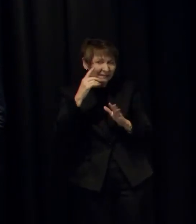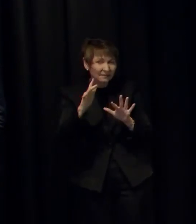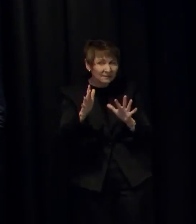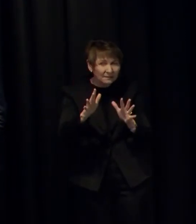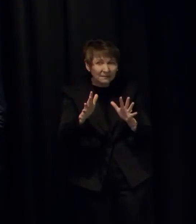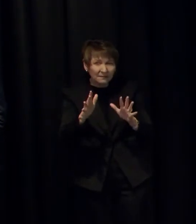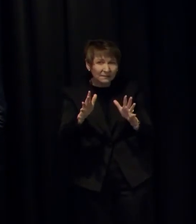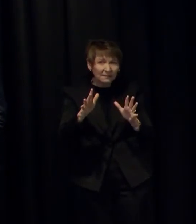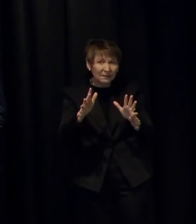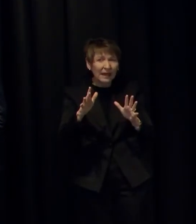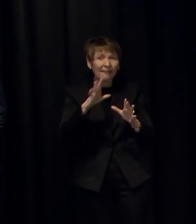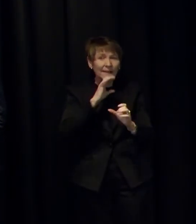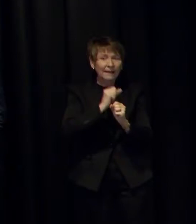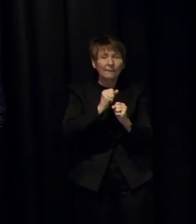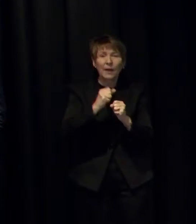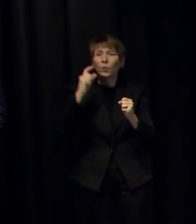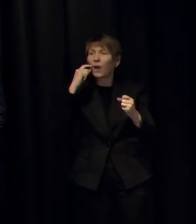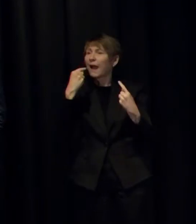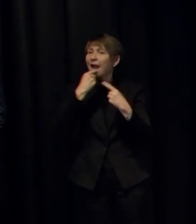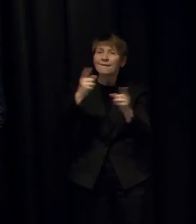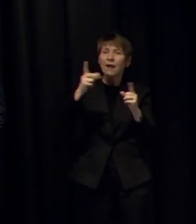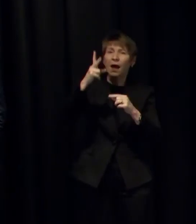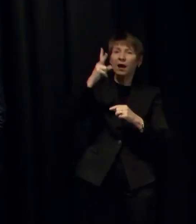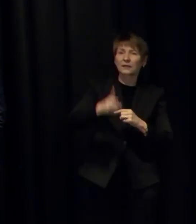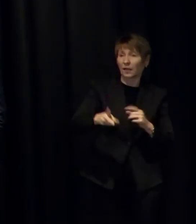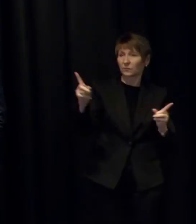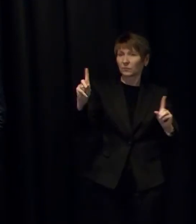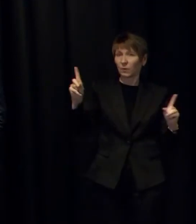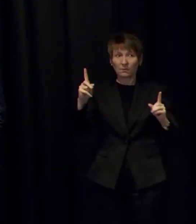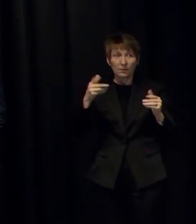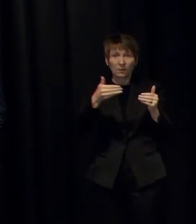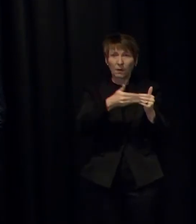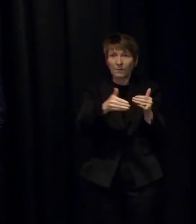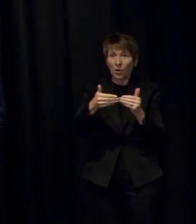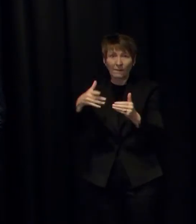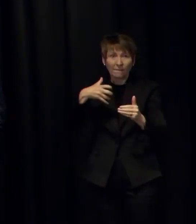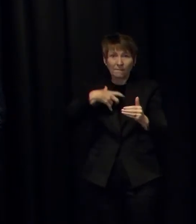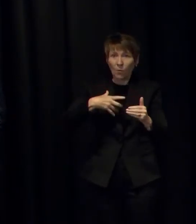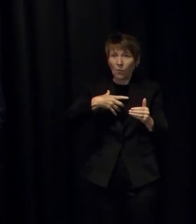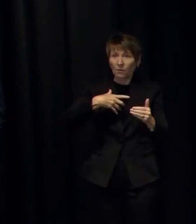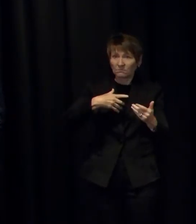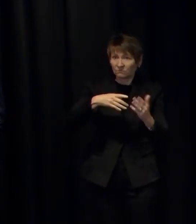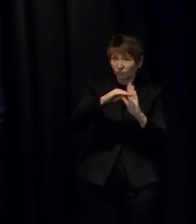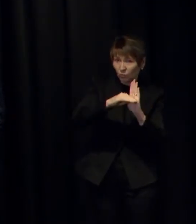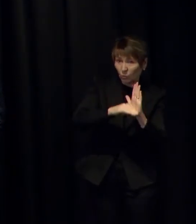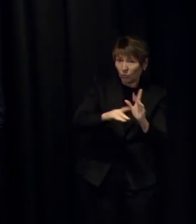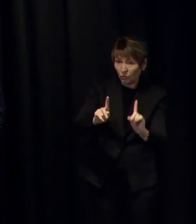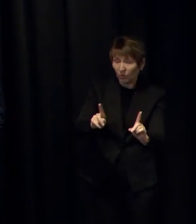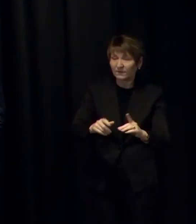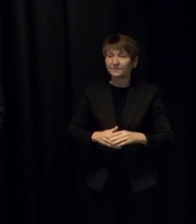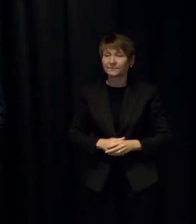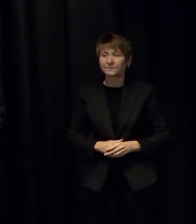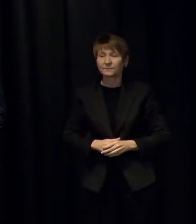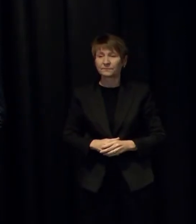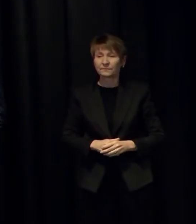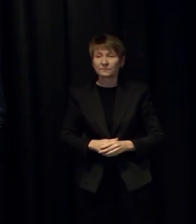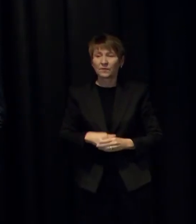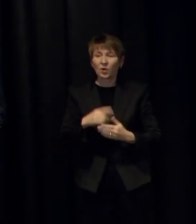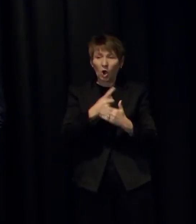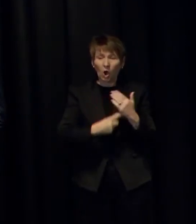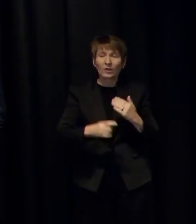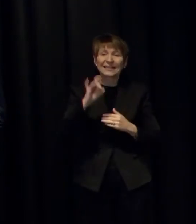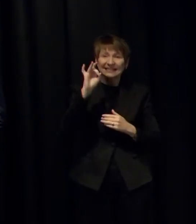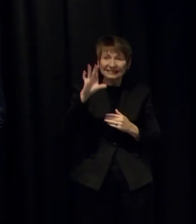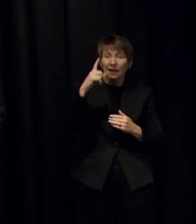reason to be hopeful, every reason to be absolutely confident about what the next few months hold. Gyms are currently 5 people outdoors. There's